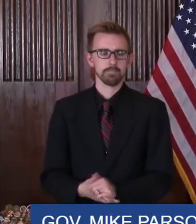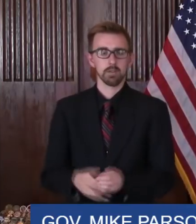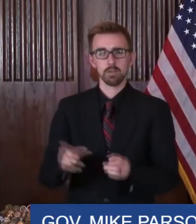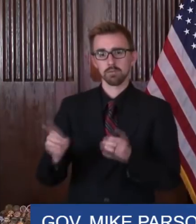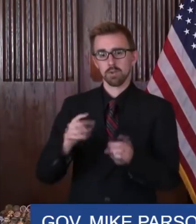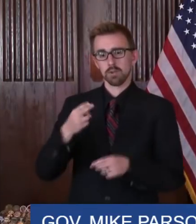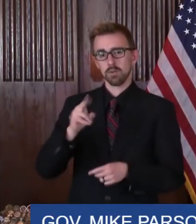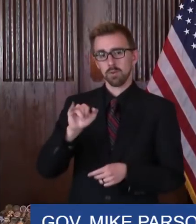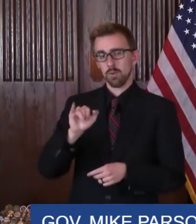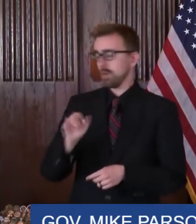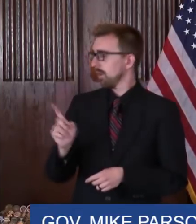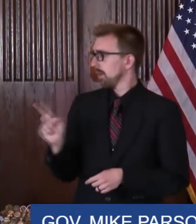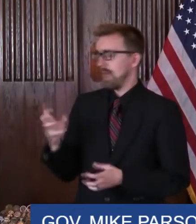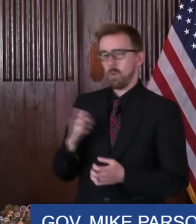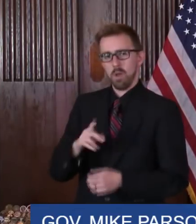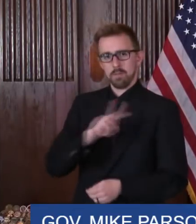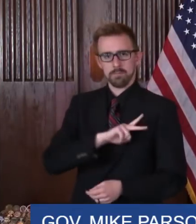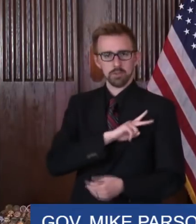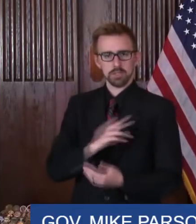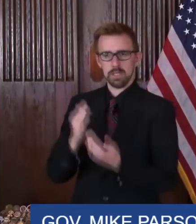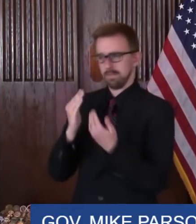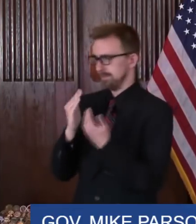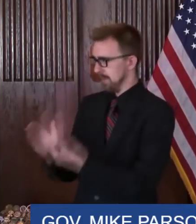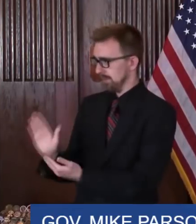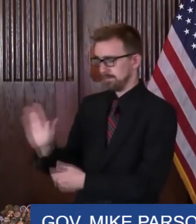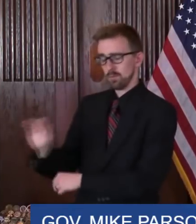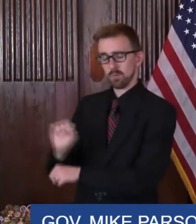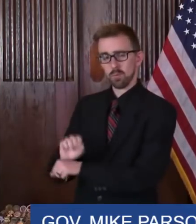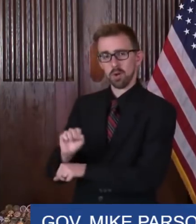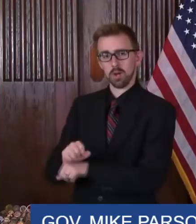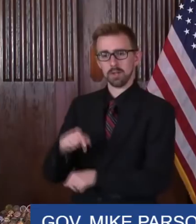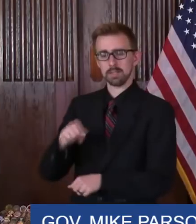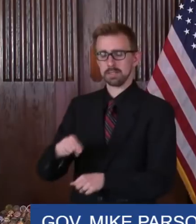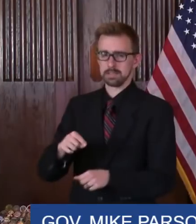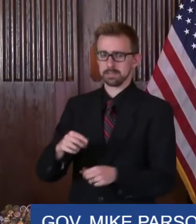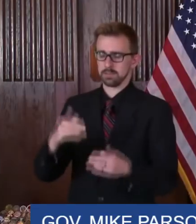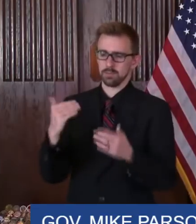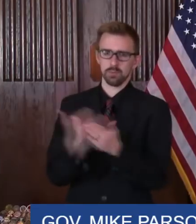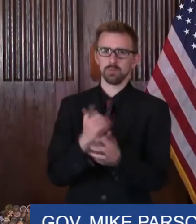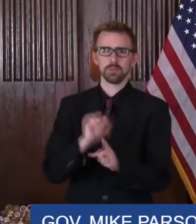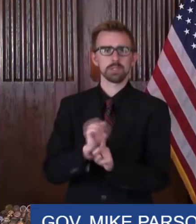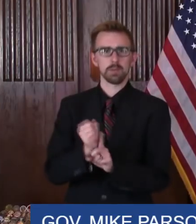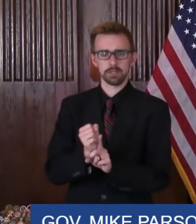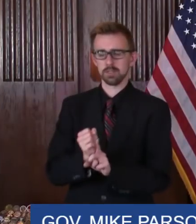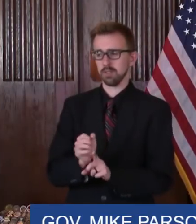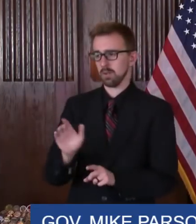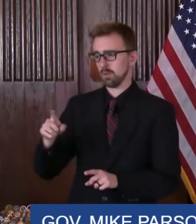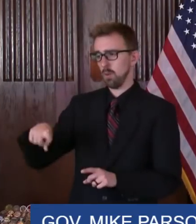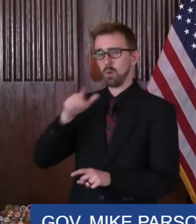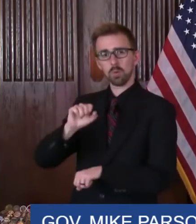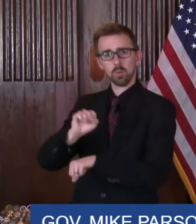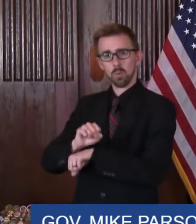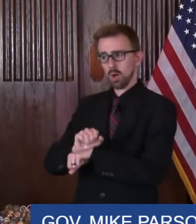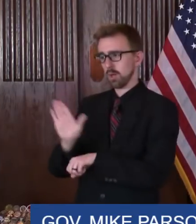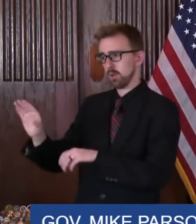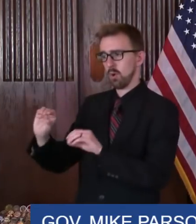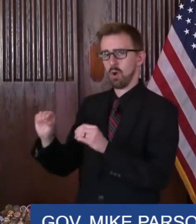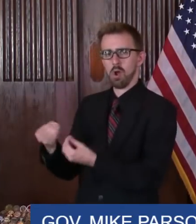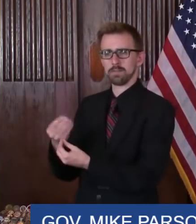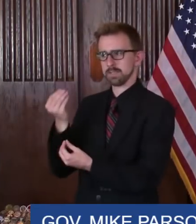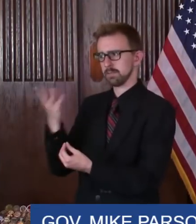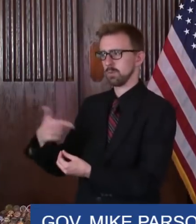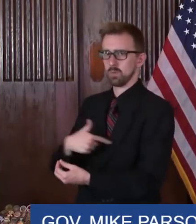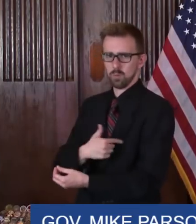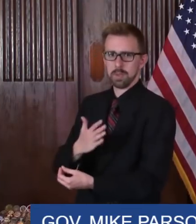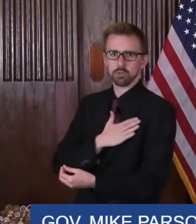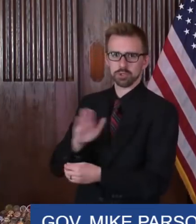Director Hugh, I just want to personally thank you for what you're doing at this unprecedented time, and please let those frontline employees over there know I appreciate what they're doing